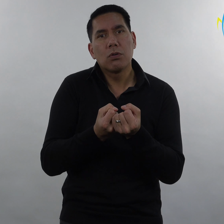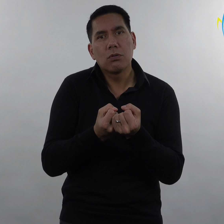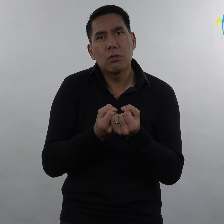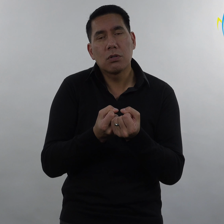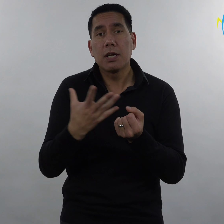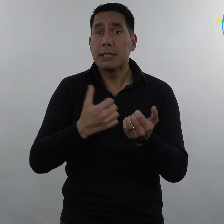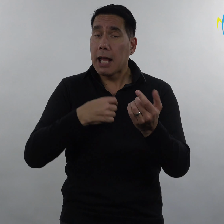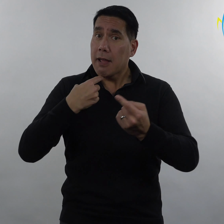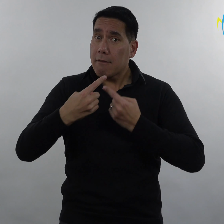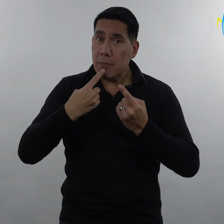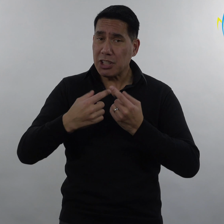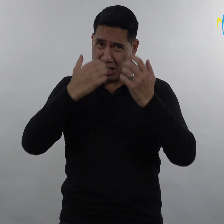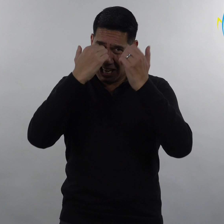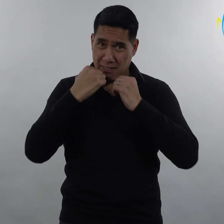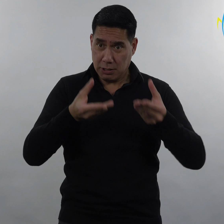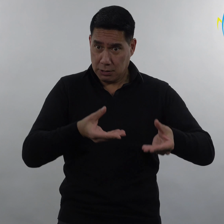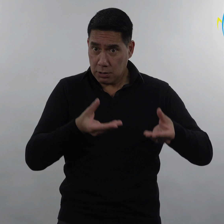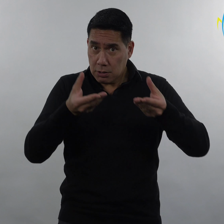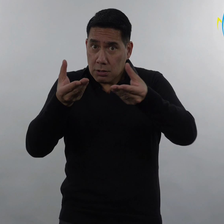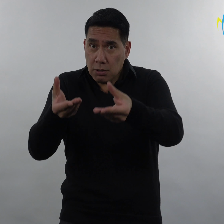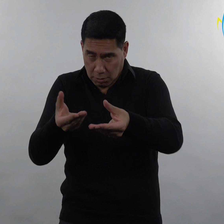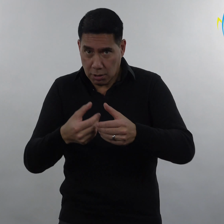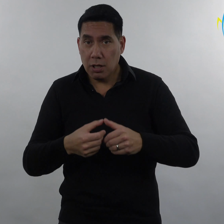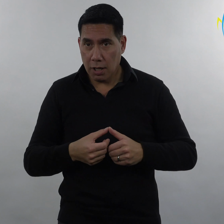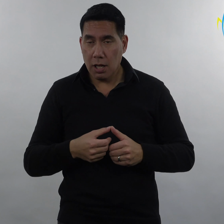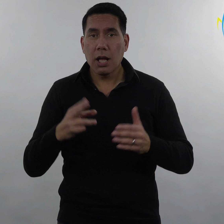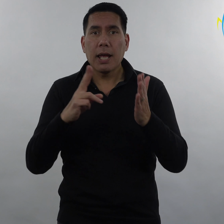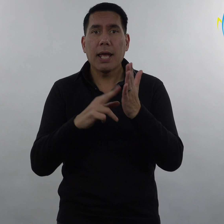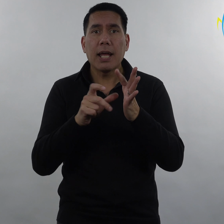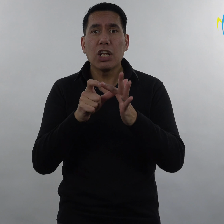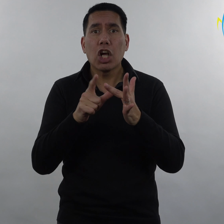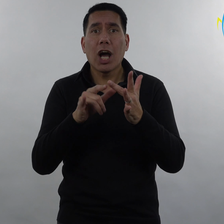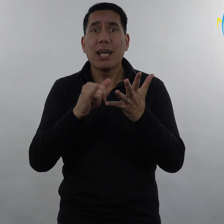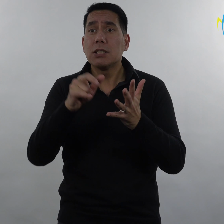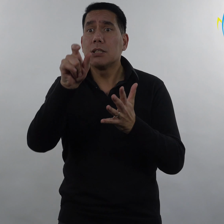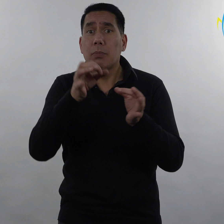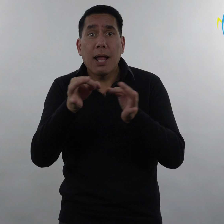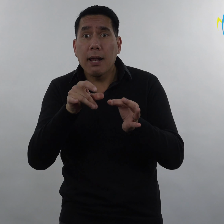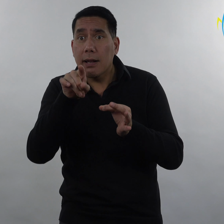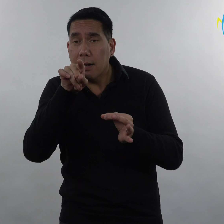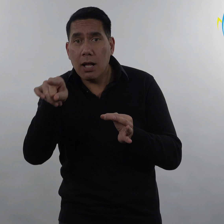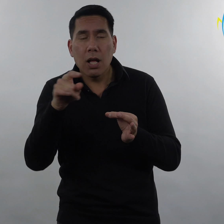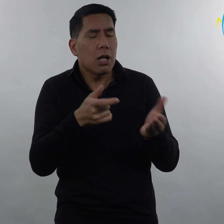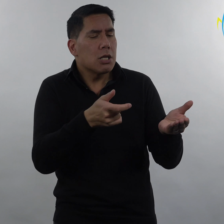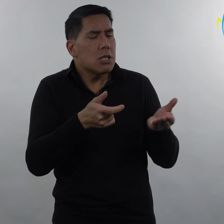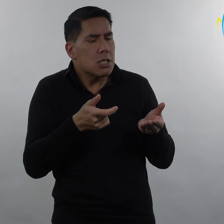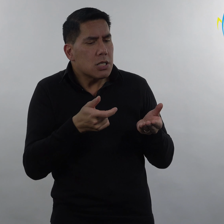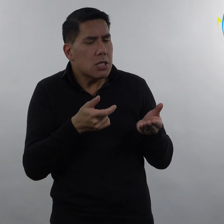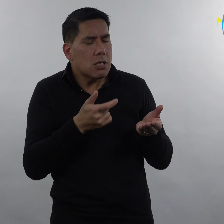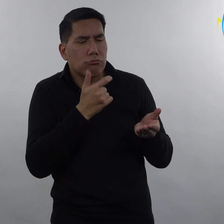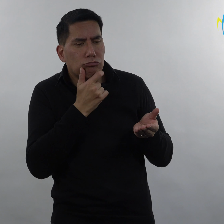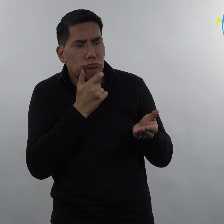Based on the information and evidence presented by you, the NDIS planner will decide whether these supports are reasonable and